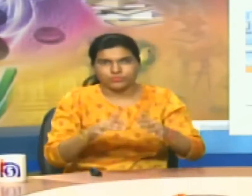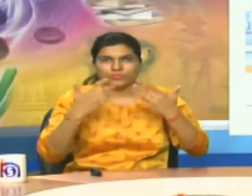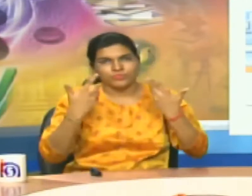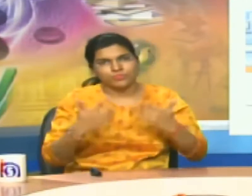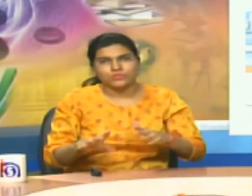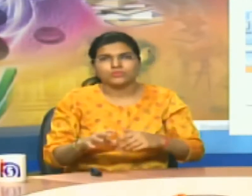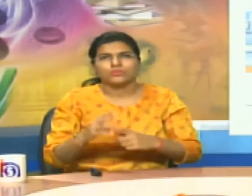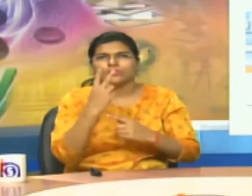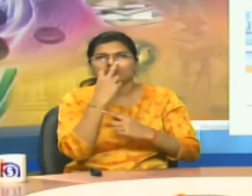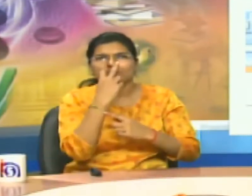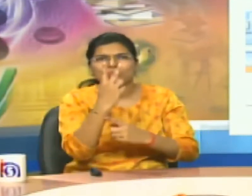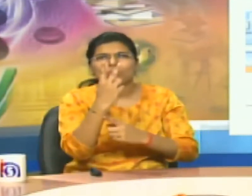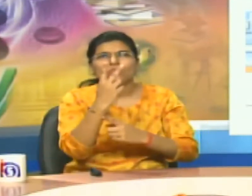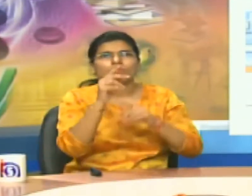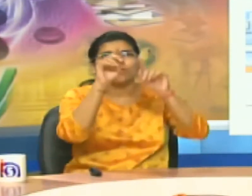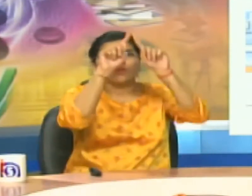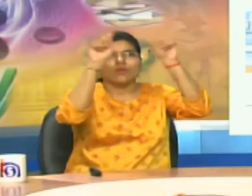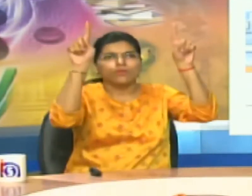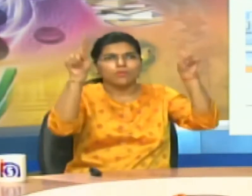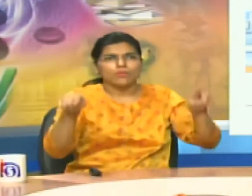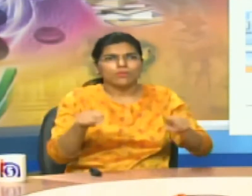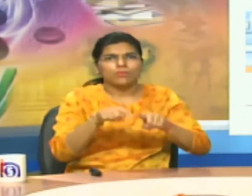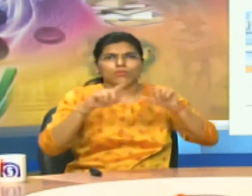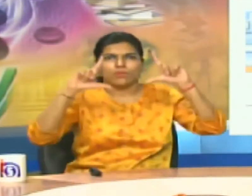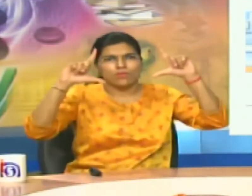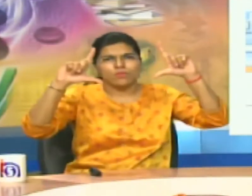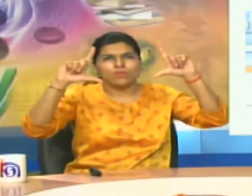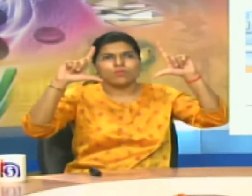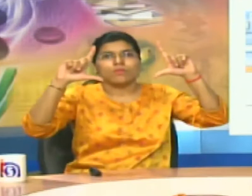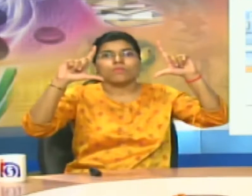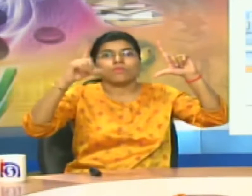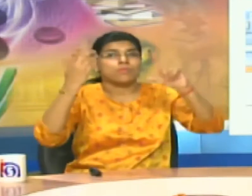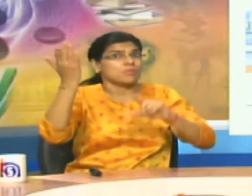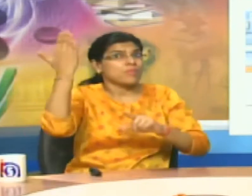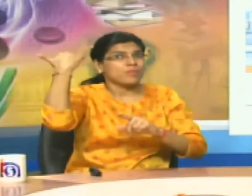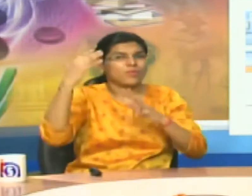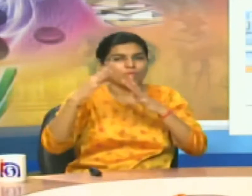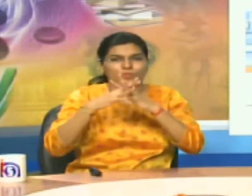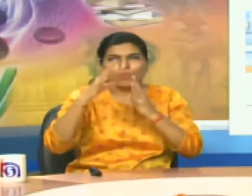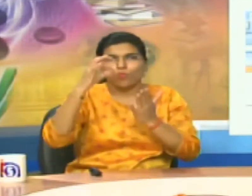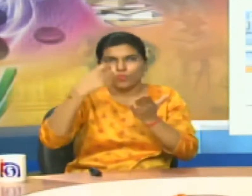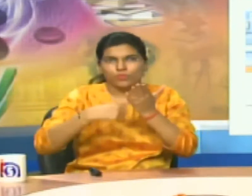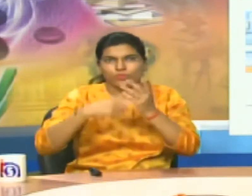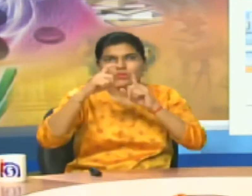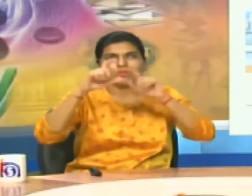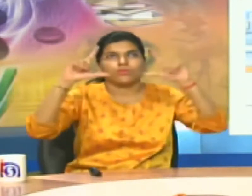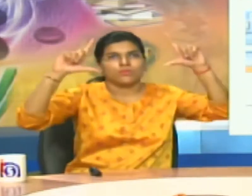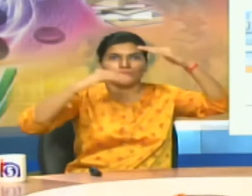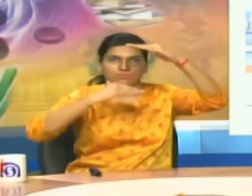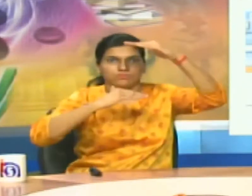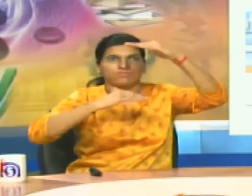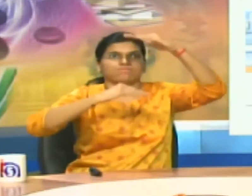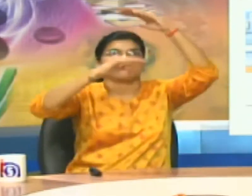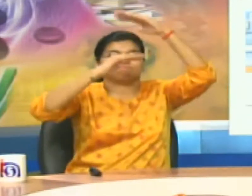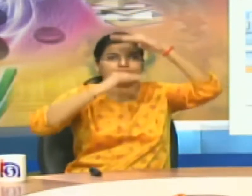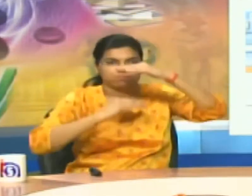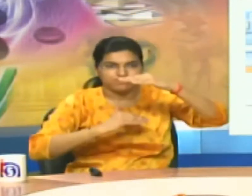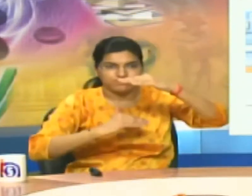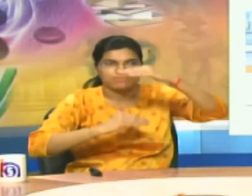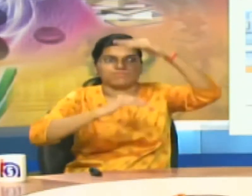For example, you have written or you have typed some text in the sheet, and earlier you have worked in